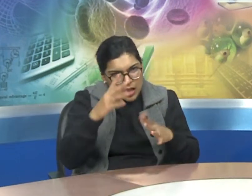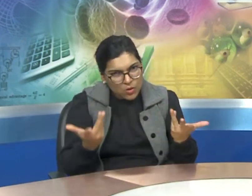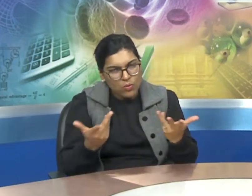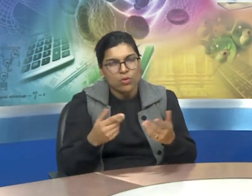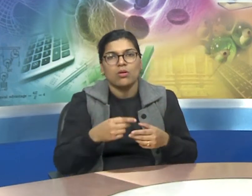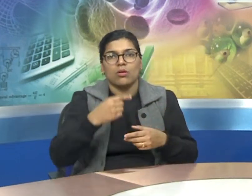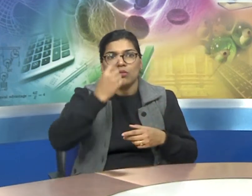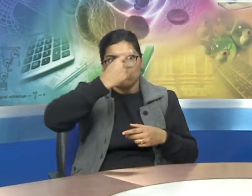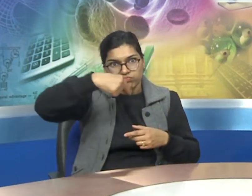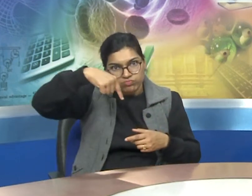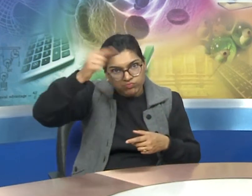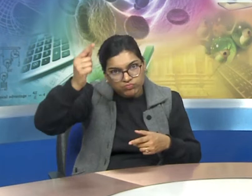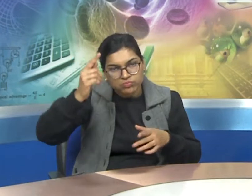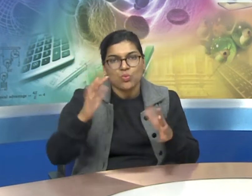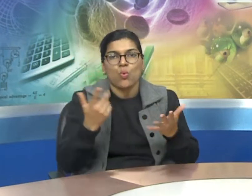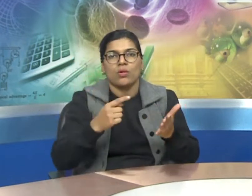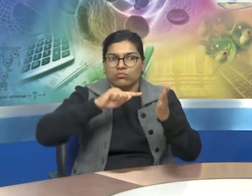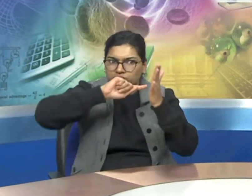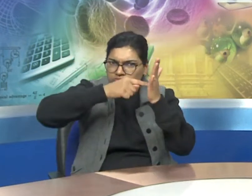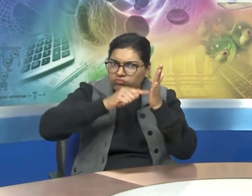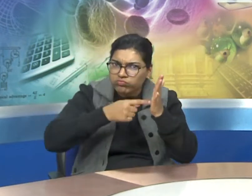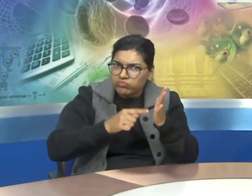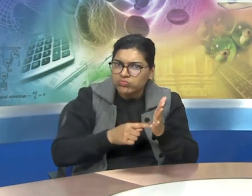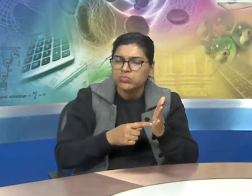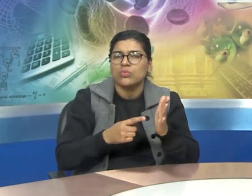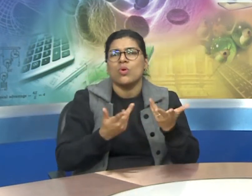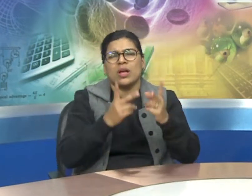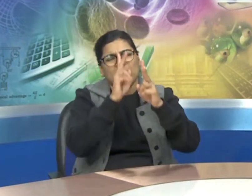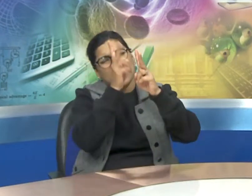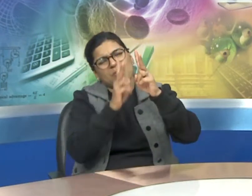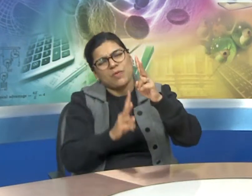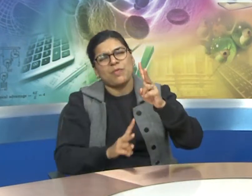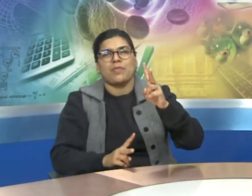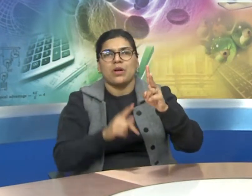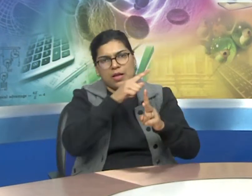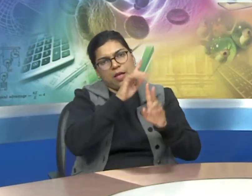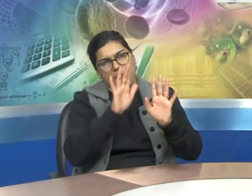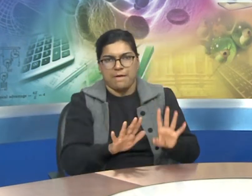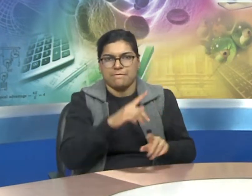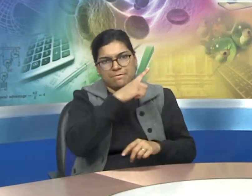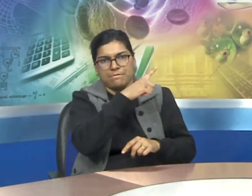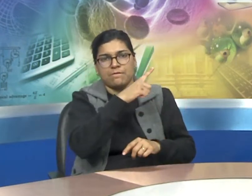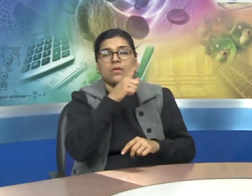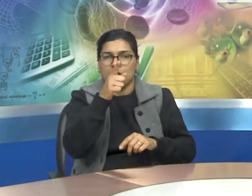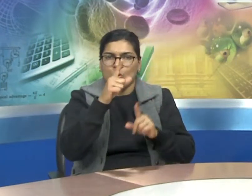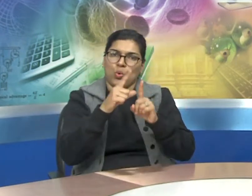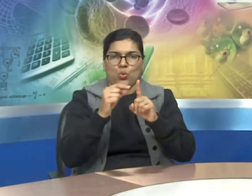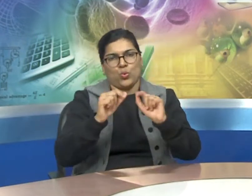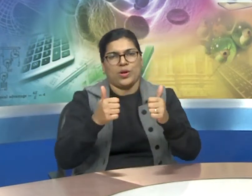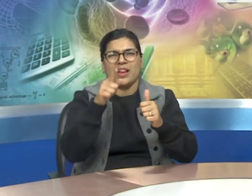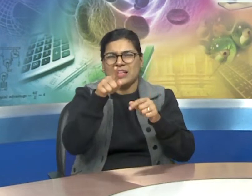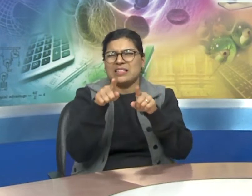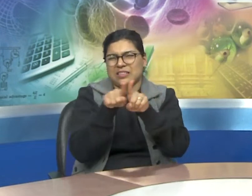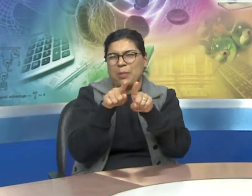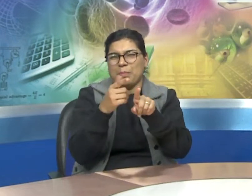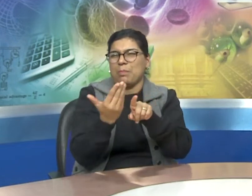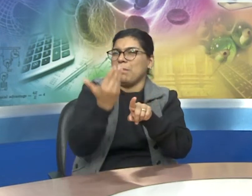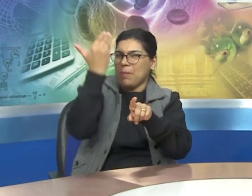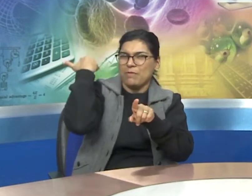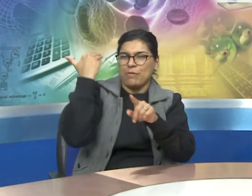list. So there are various options of showing our bullets. It can be a